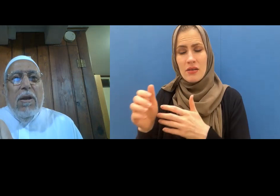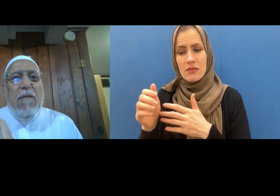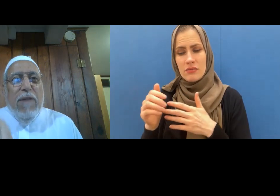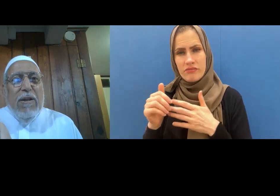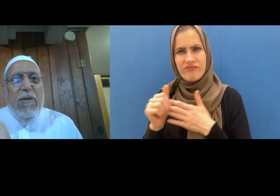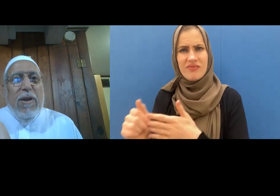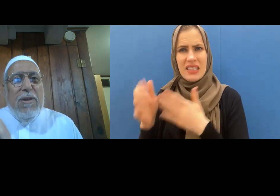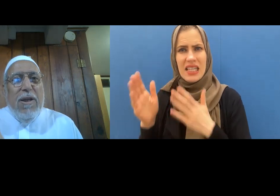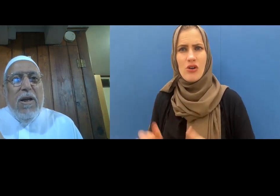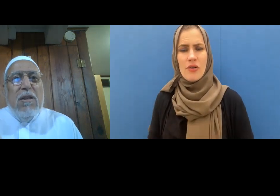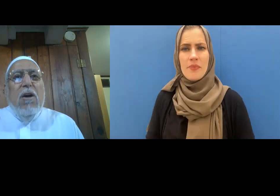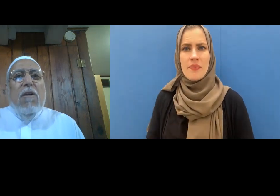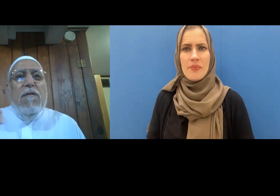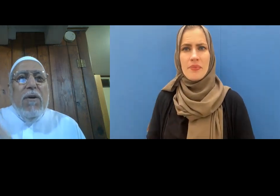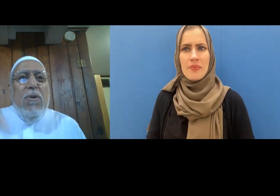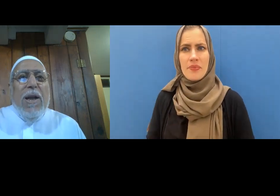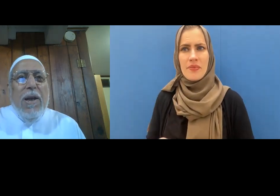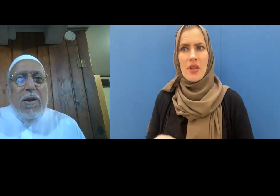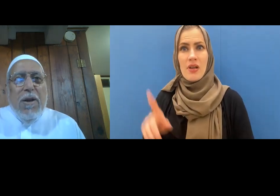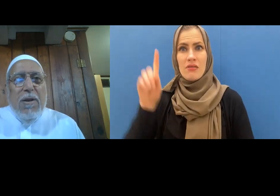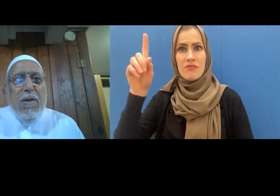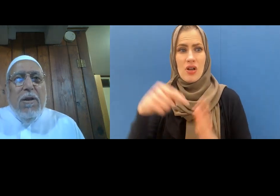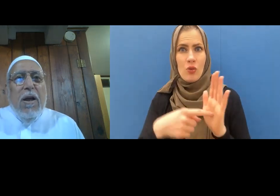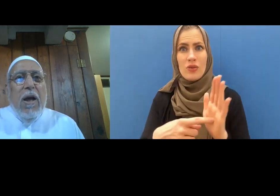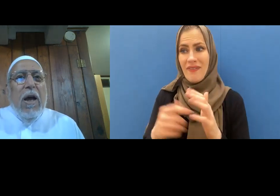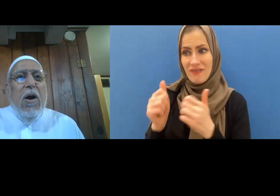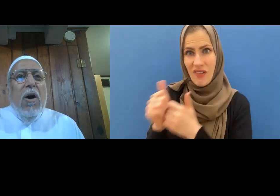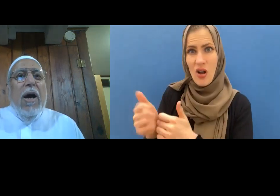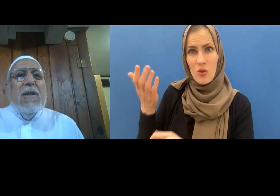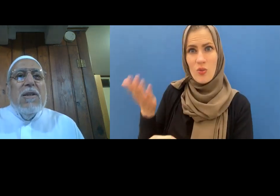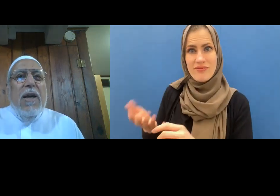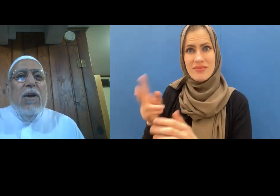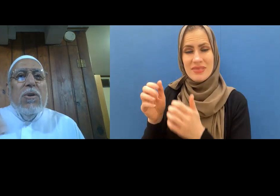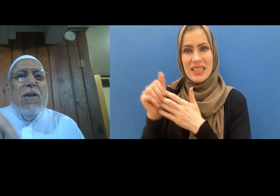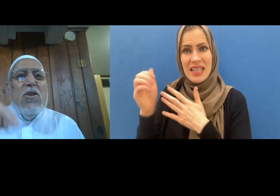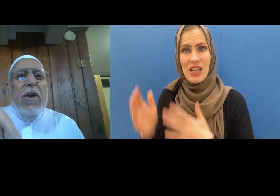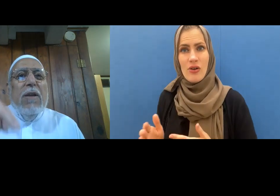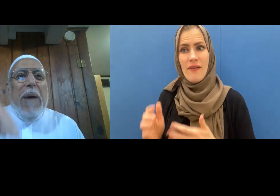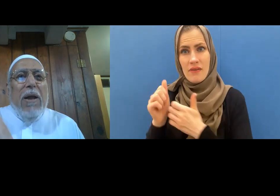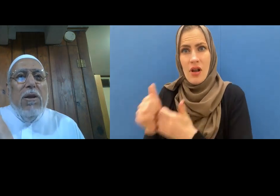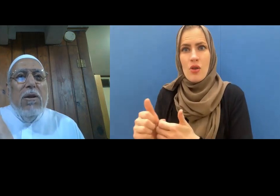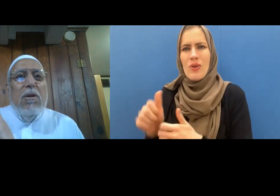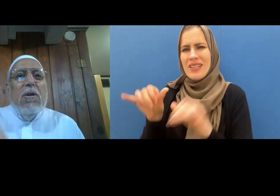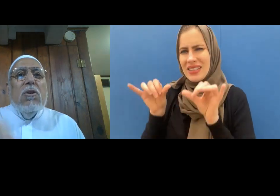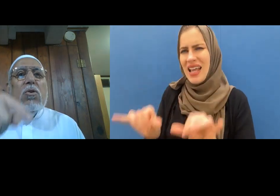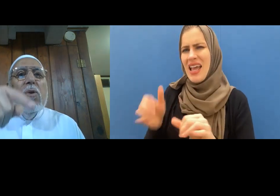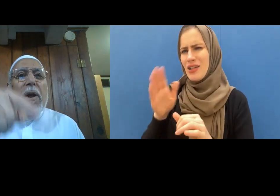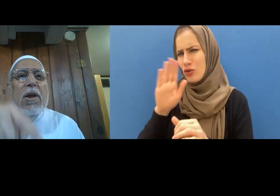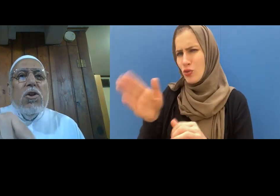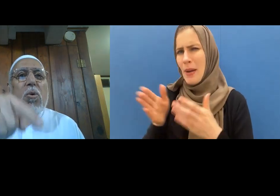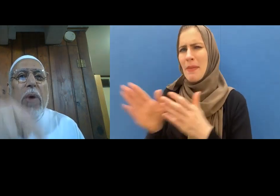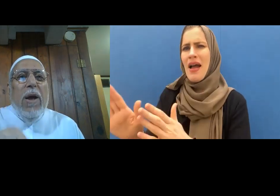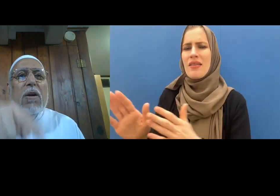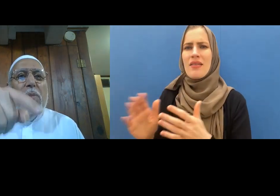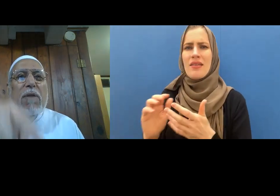And effectively he's telling us, follow that leader and stay on that straight path to